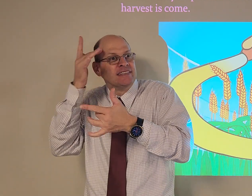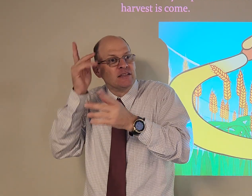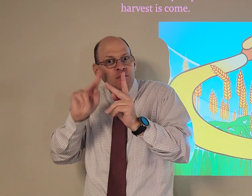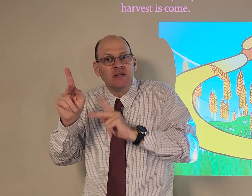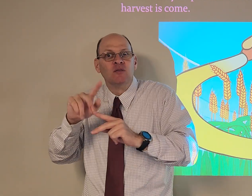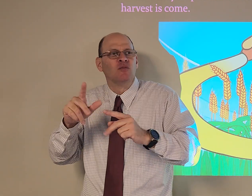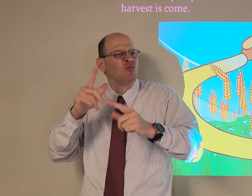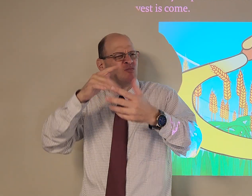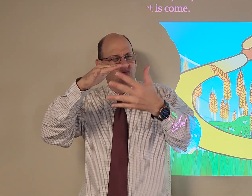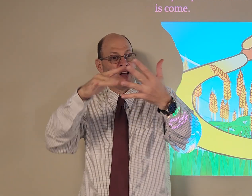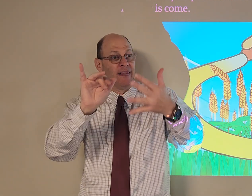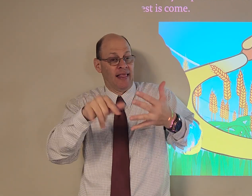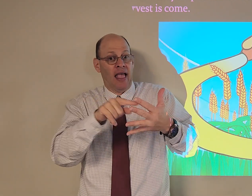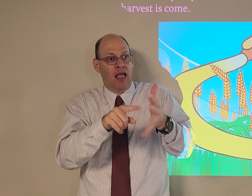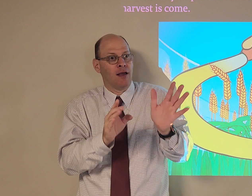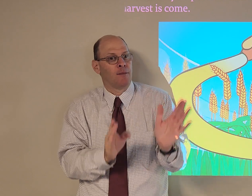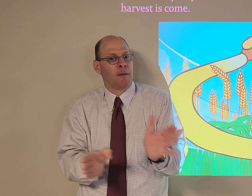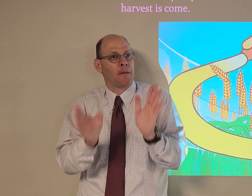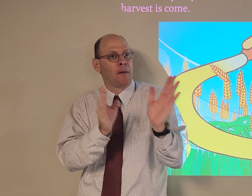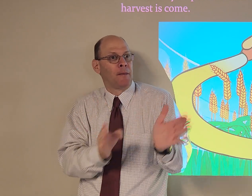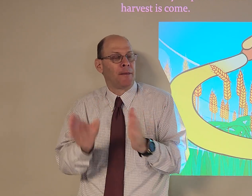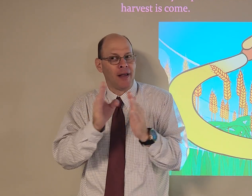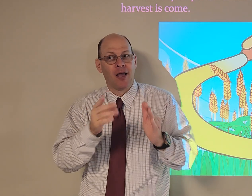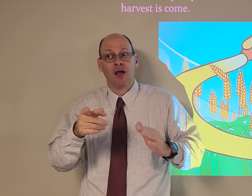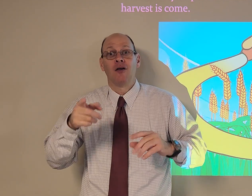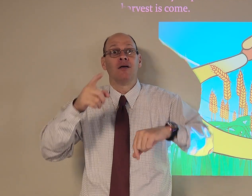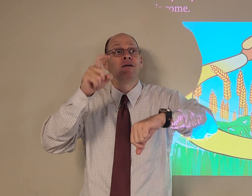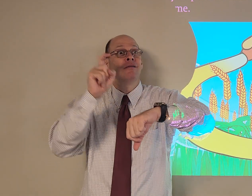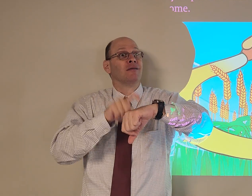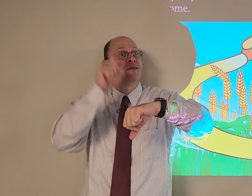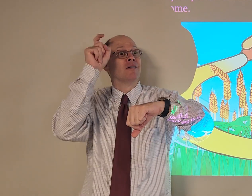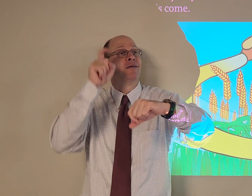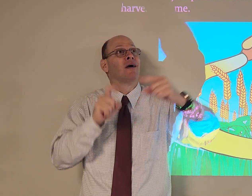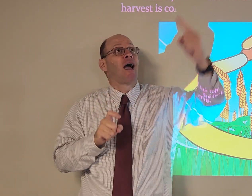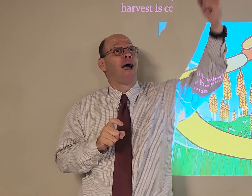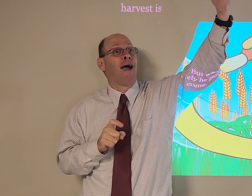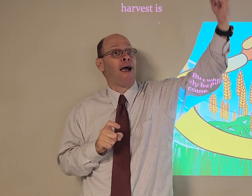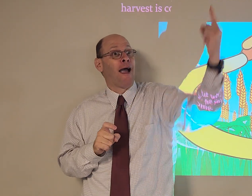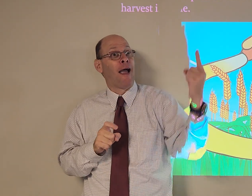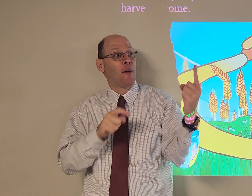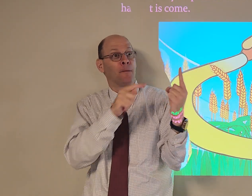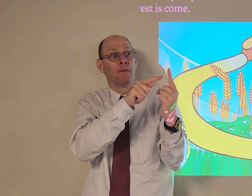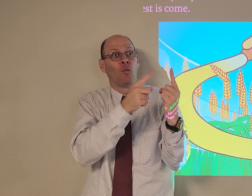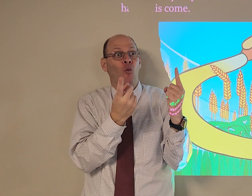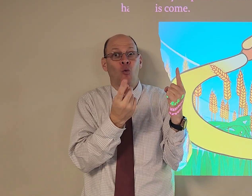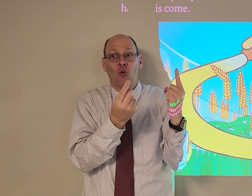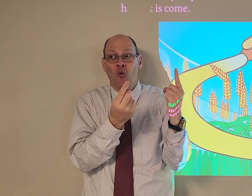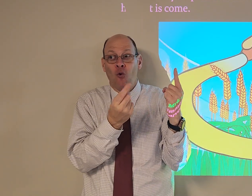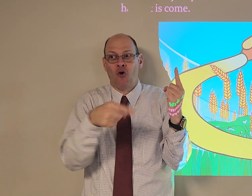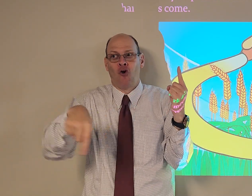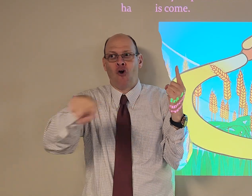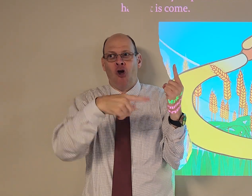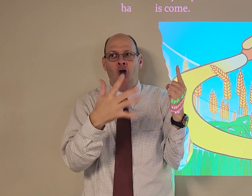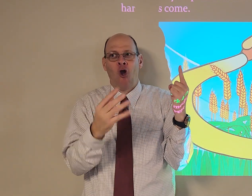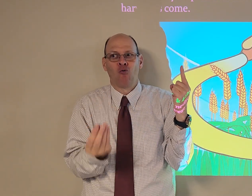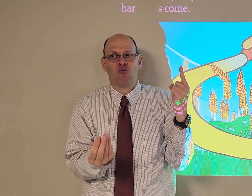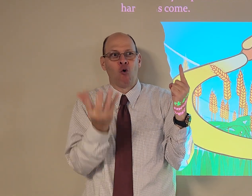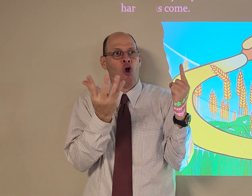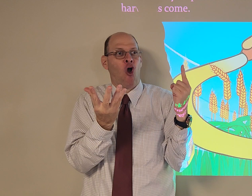sharing the Word, we're visiting people, we're inviting people, we're talking to them, we're sharing the Word,